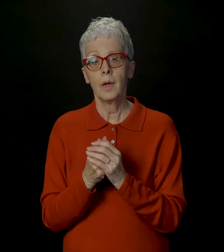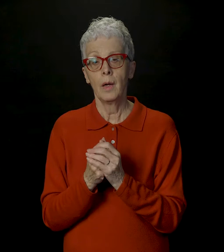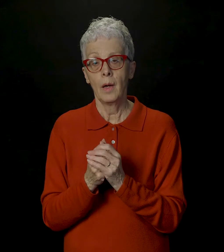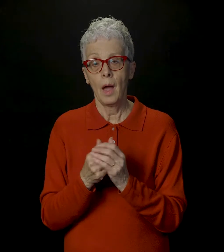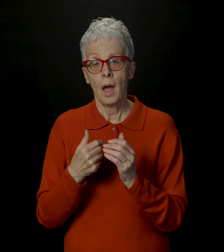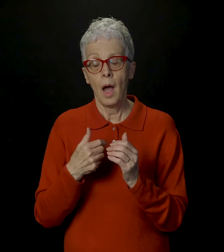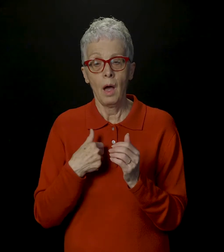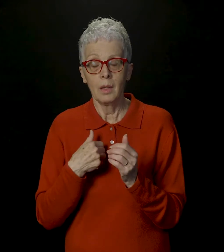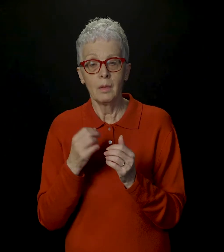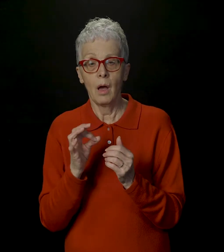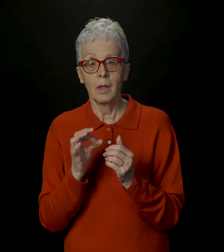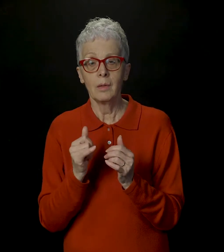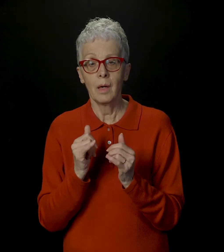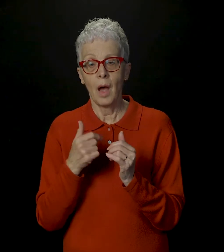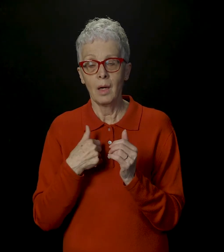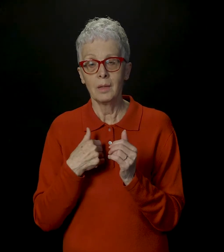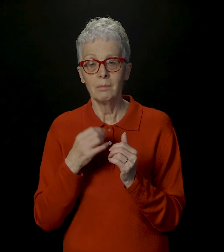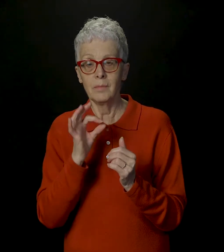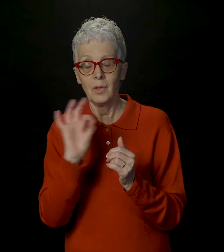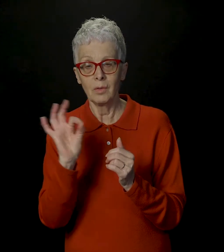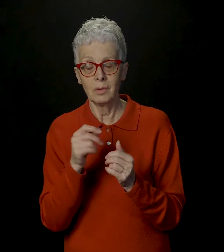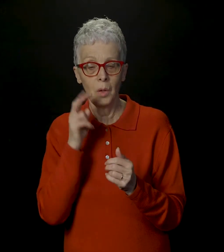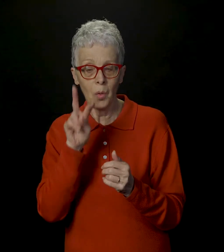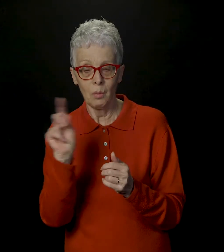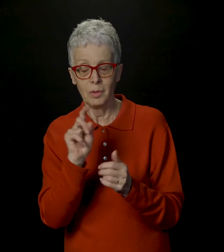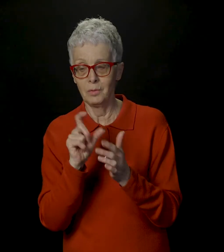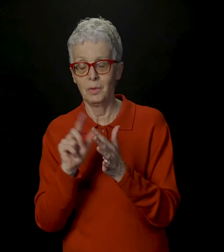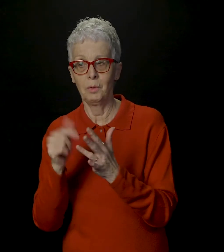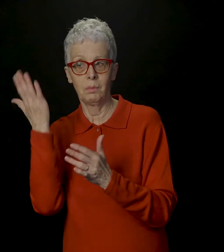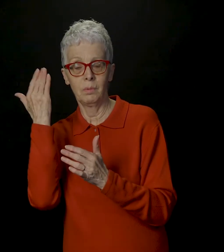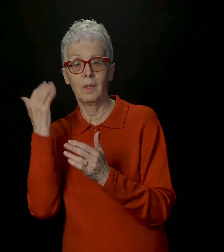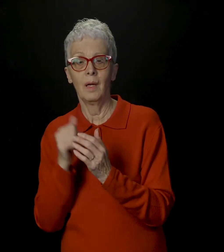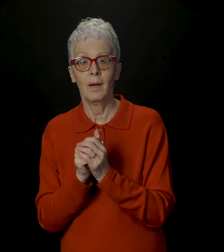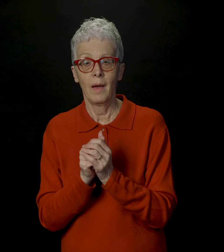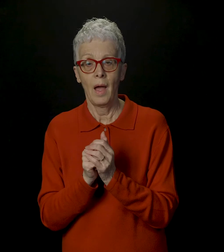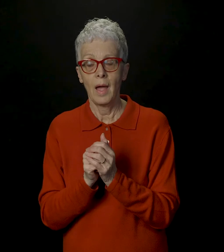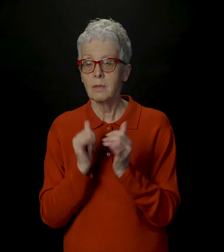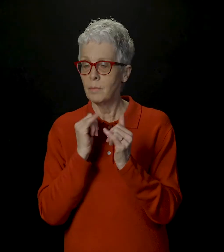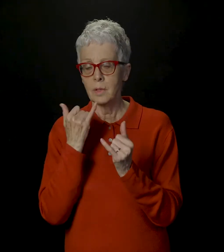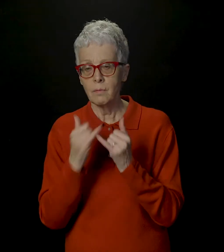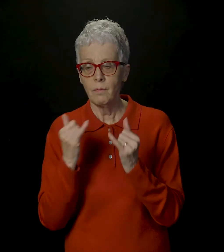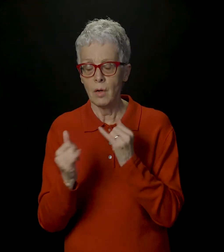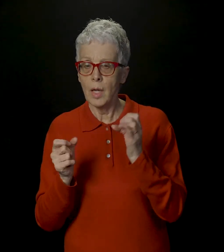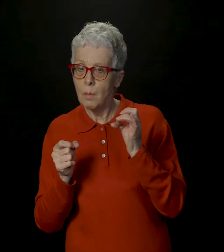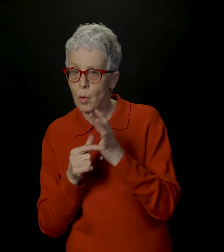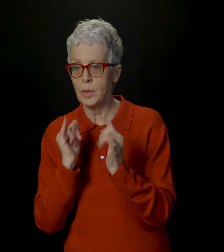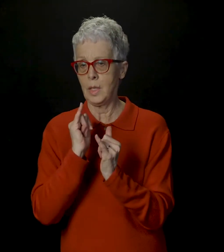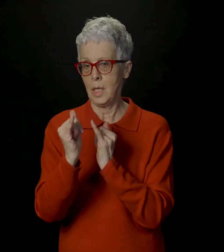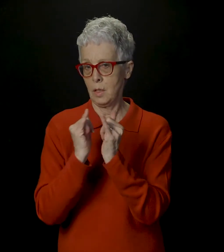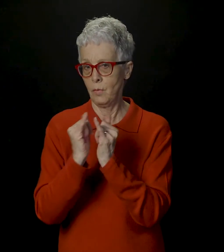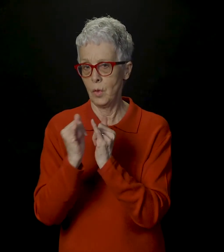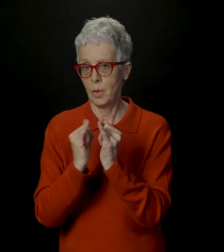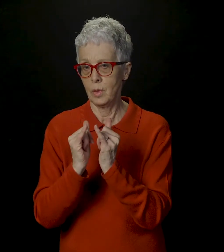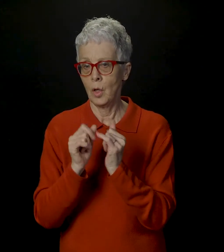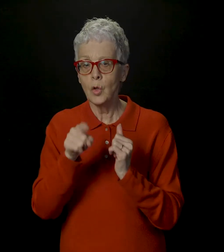I don't go through Your credit records Or anything But it's fairly thorough And that's for you As much as it is For the program